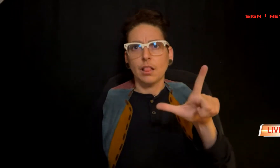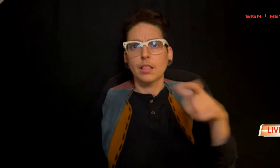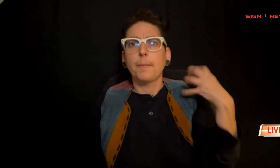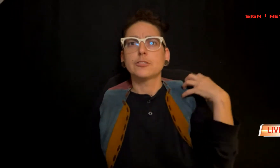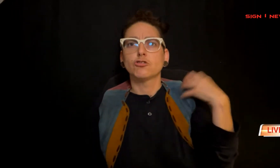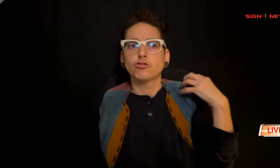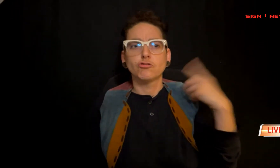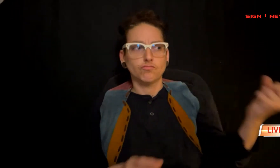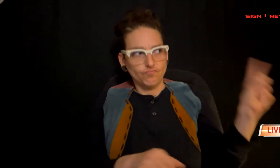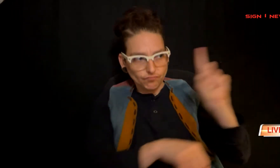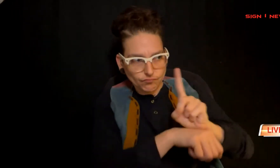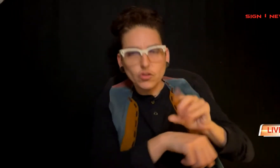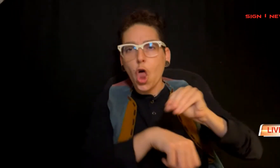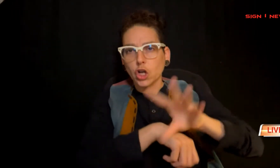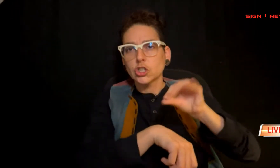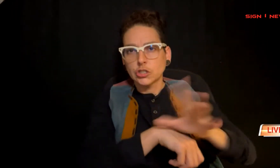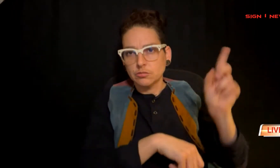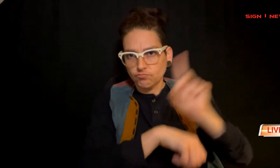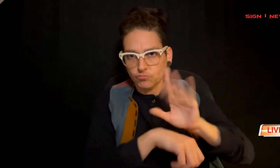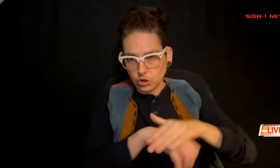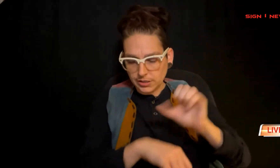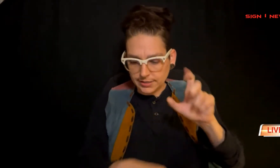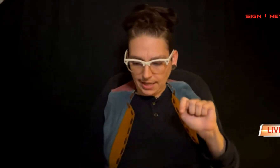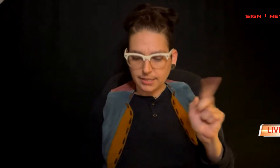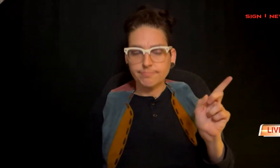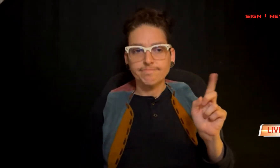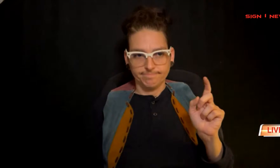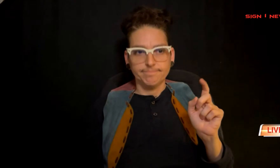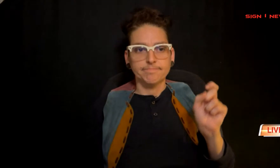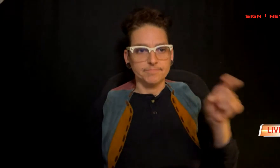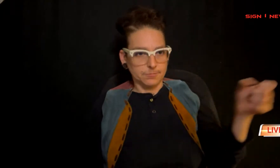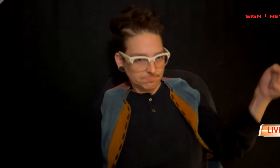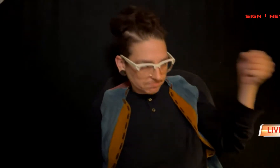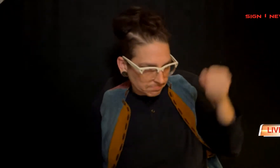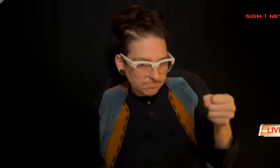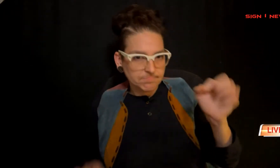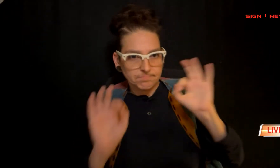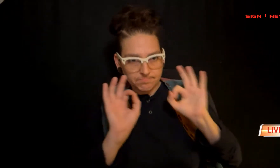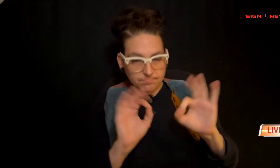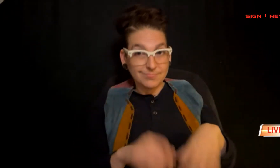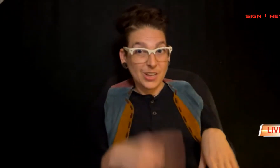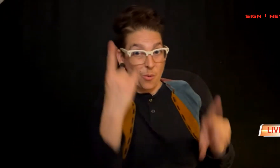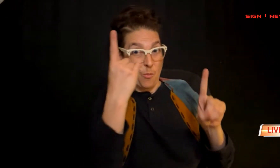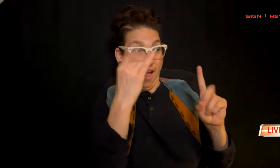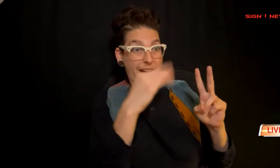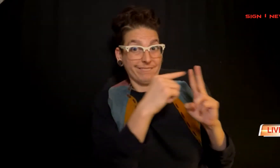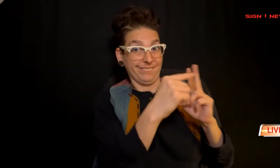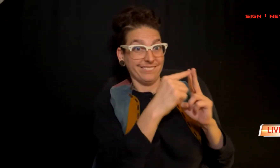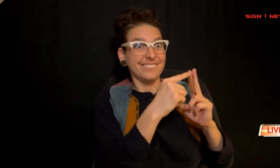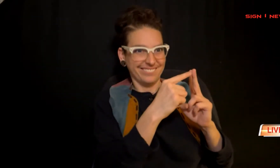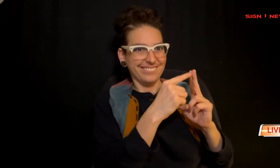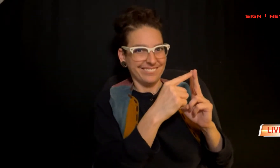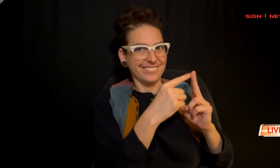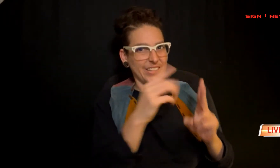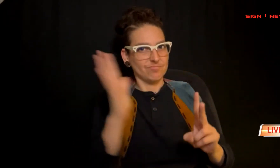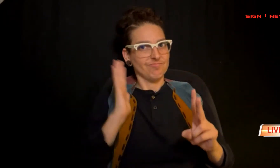She made sure there were ASL masters and consultants on the set. In